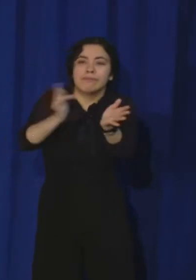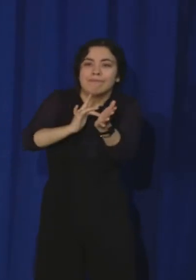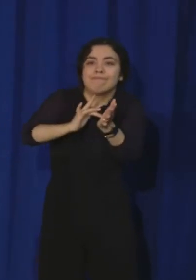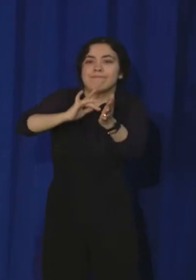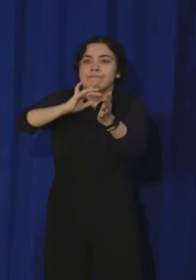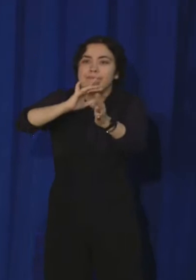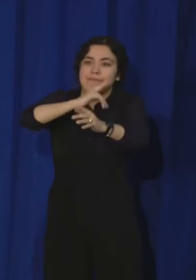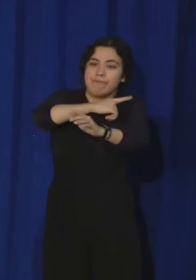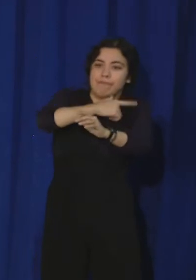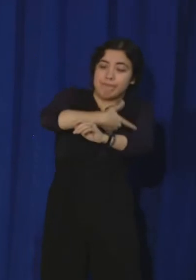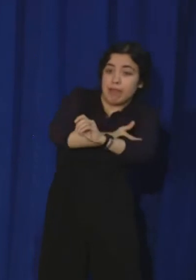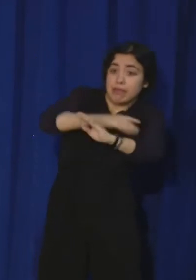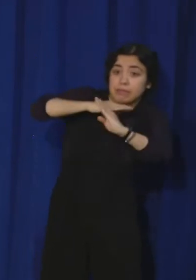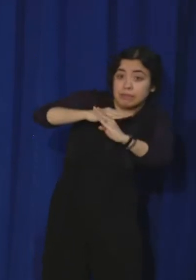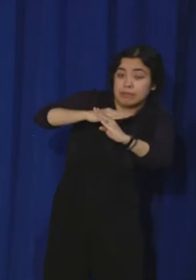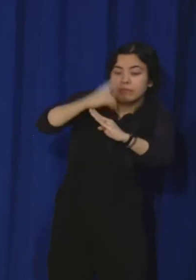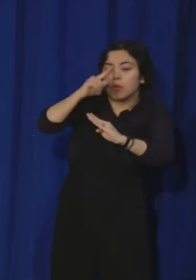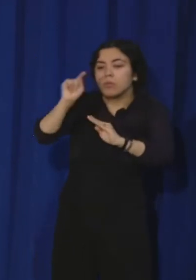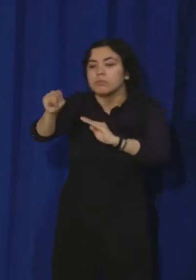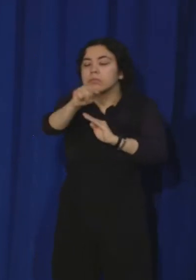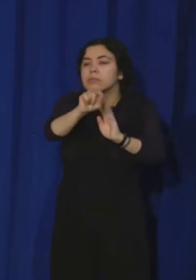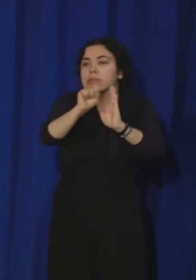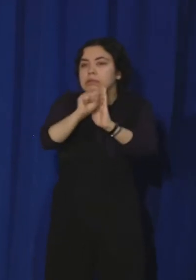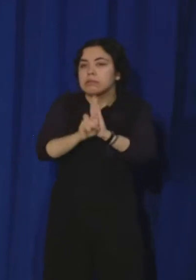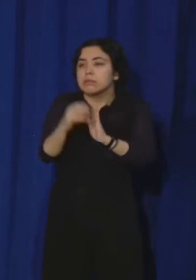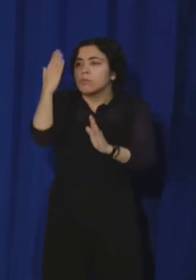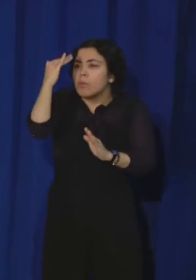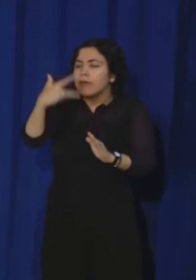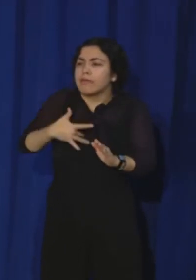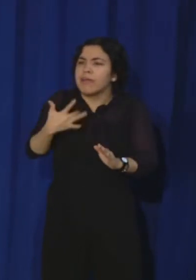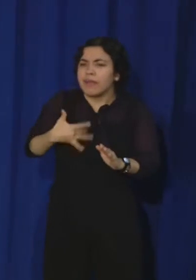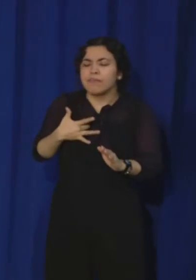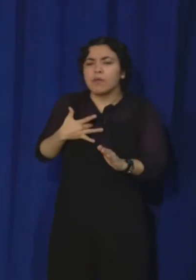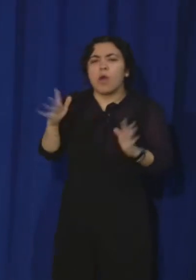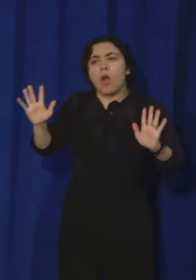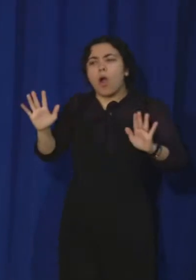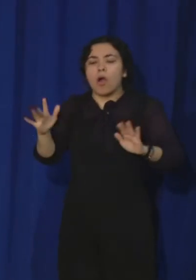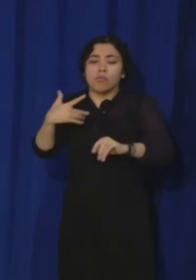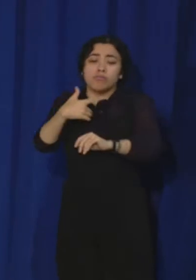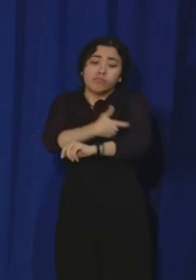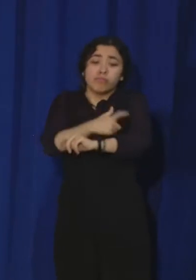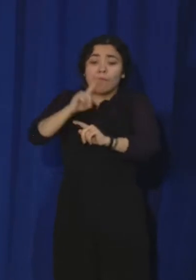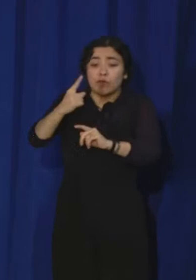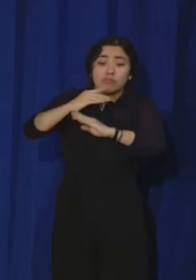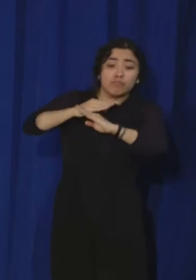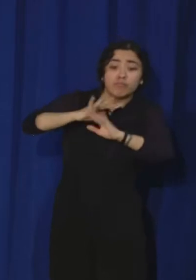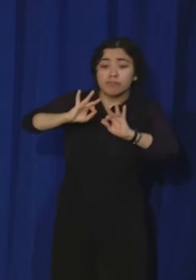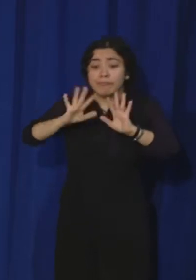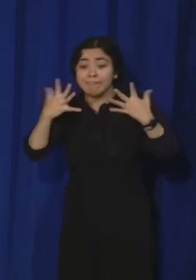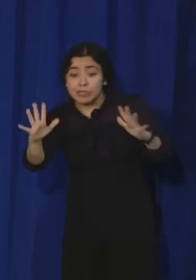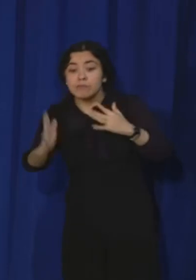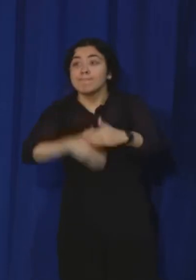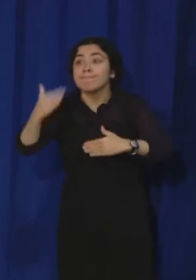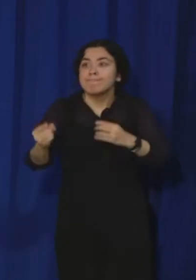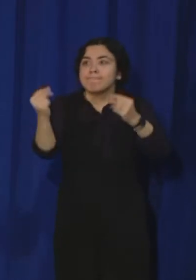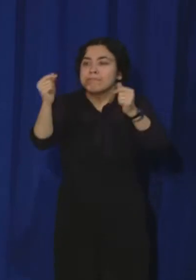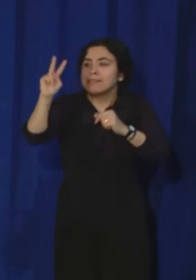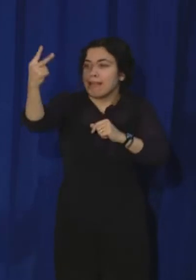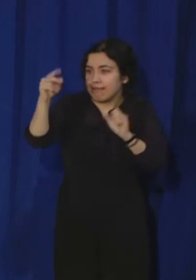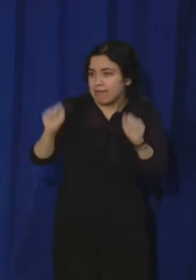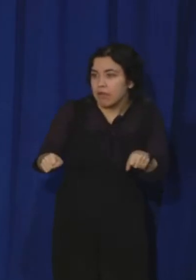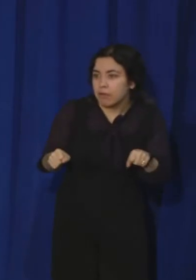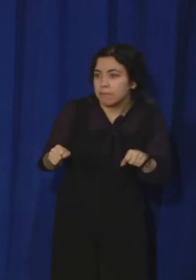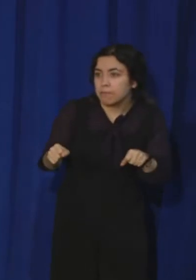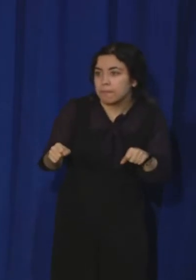localities because they are feeling confident that they'll be able to ramp up that second dose. I think now perhaps the Trump administration